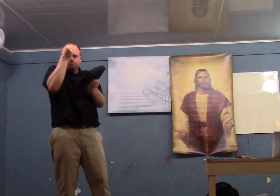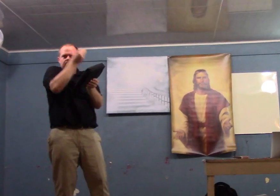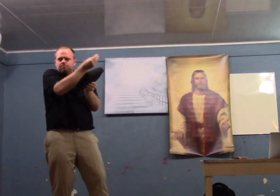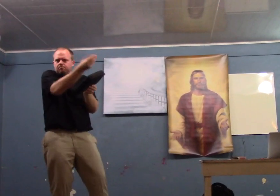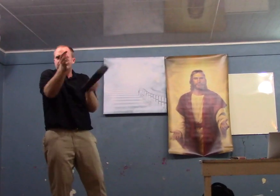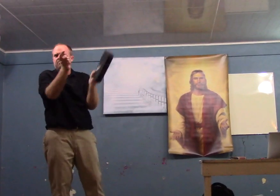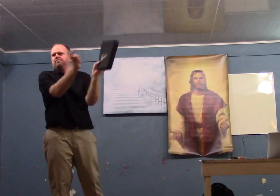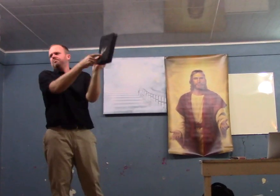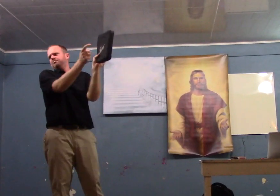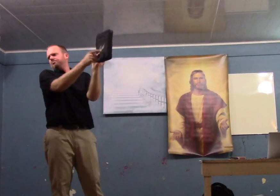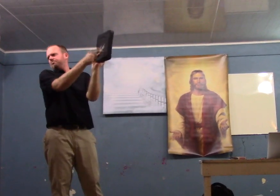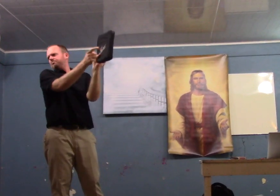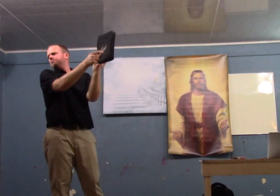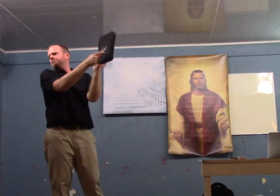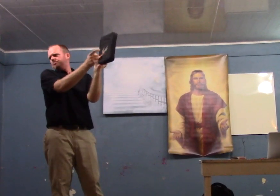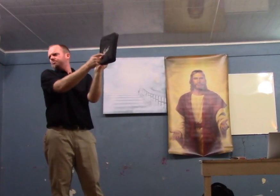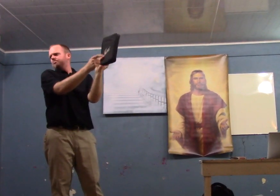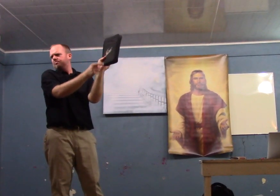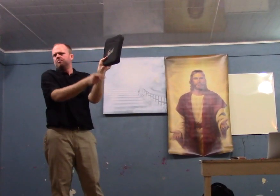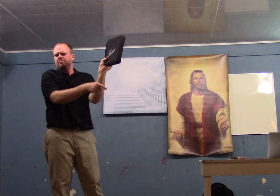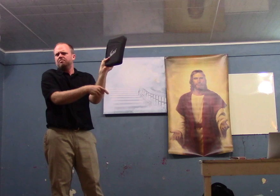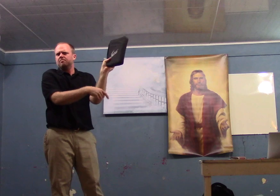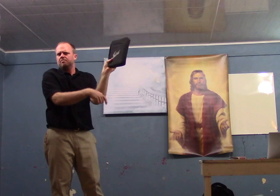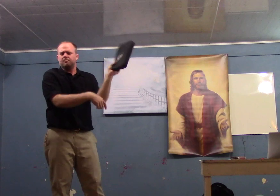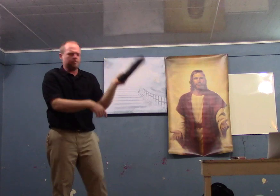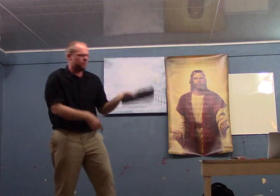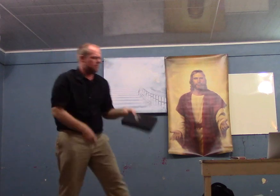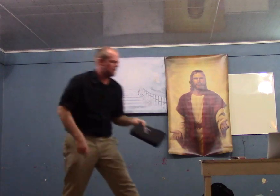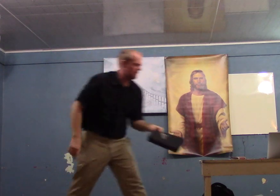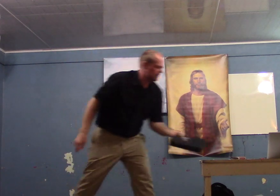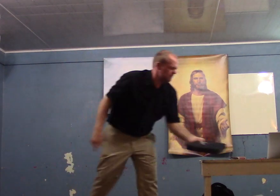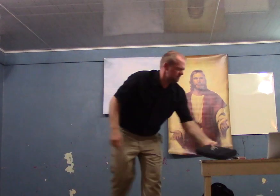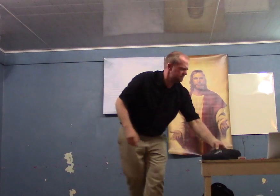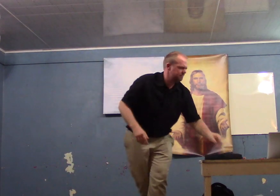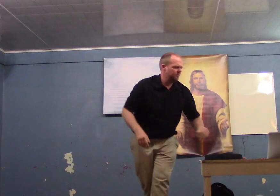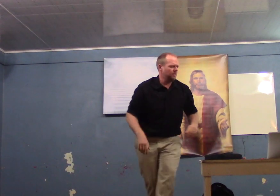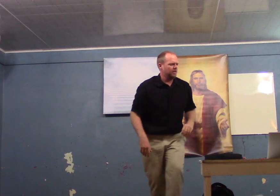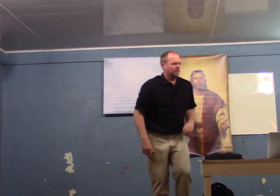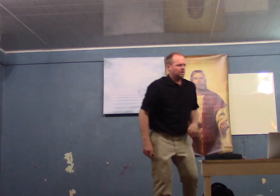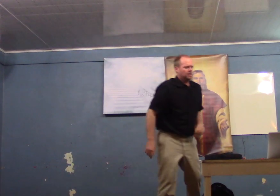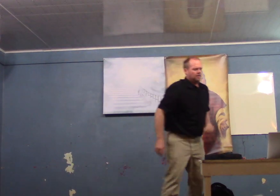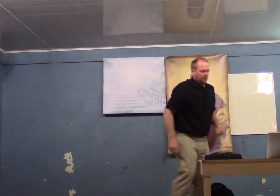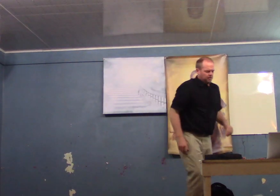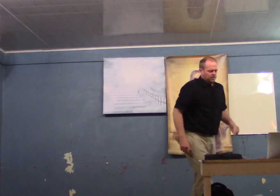I want you to understand the truth from the Bible.